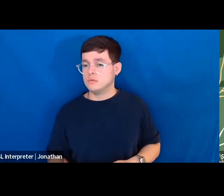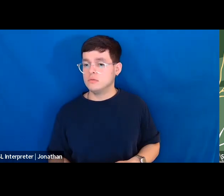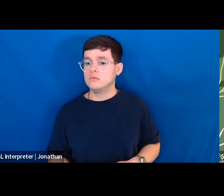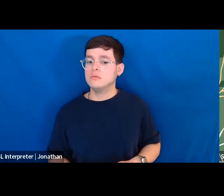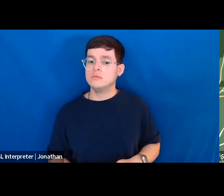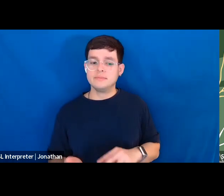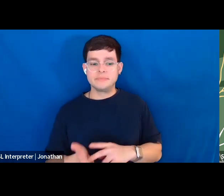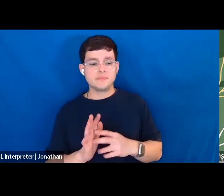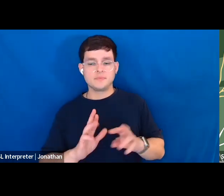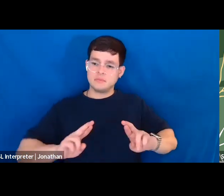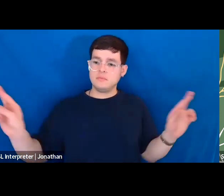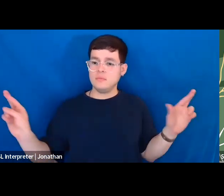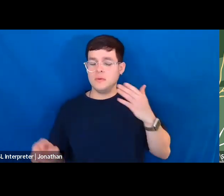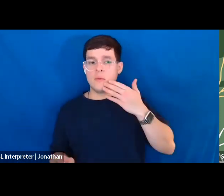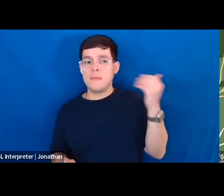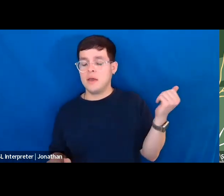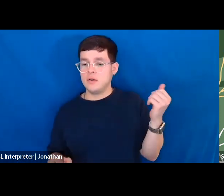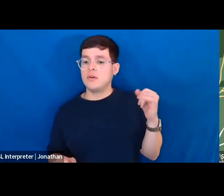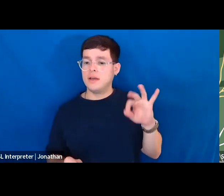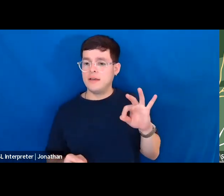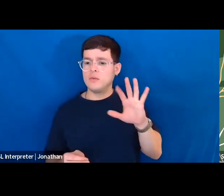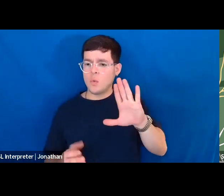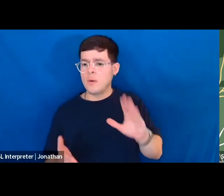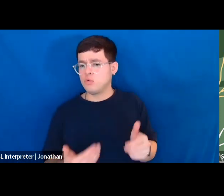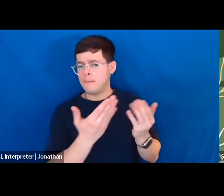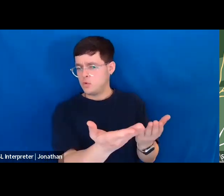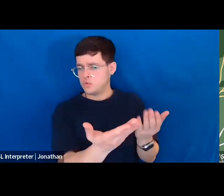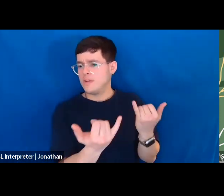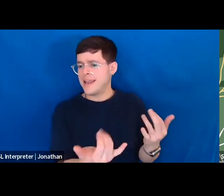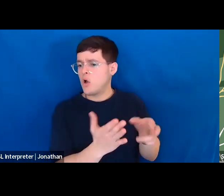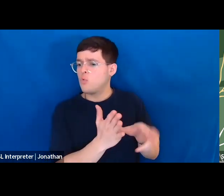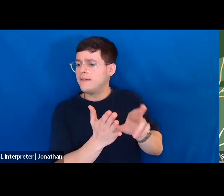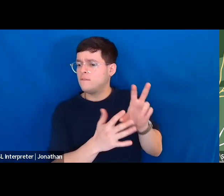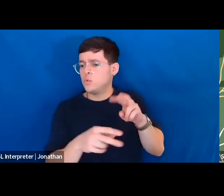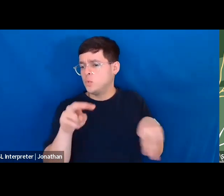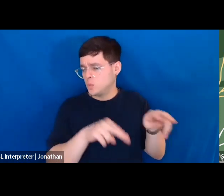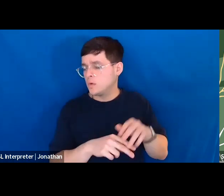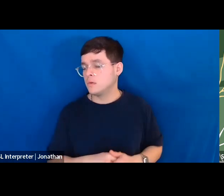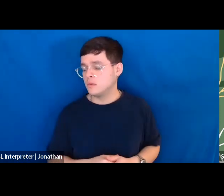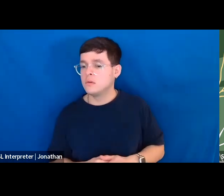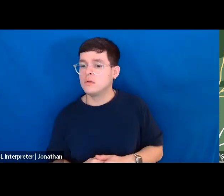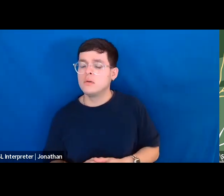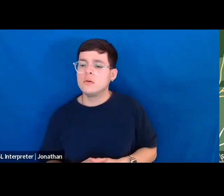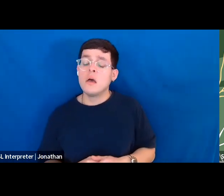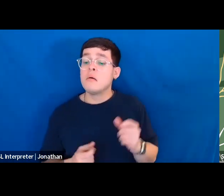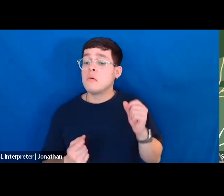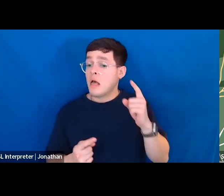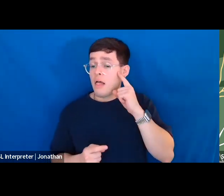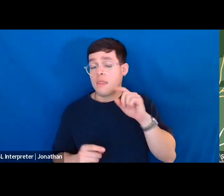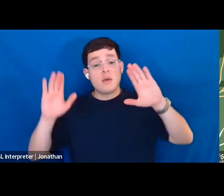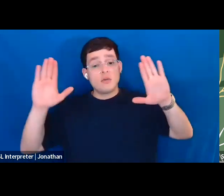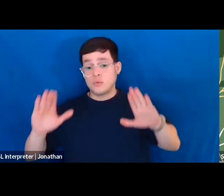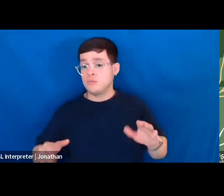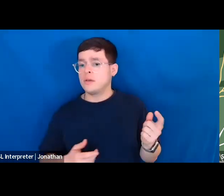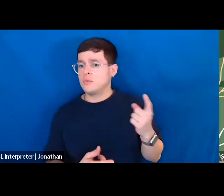position when your proposal is being reviewed. But I think those are great questions